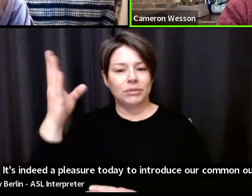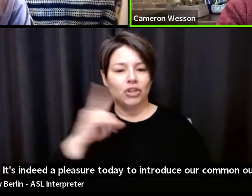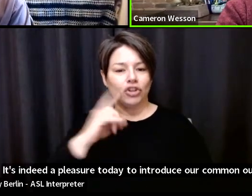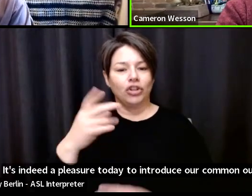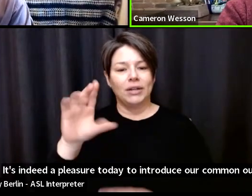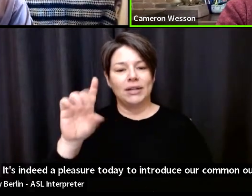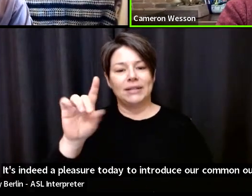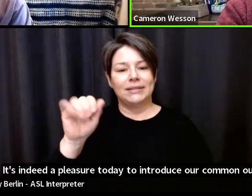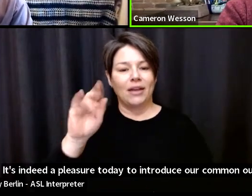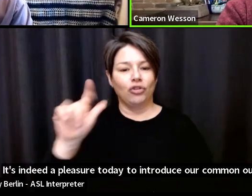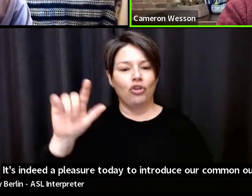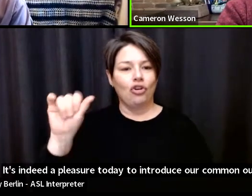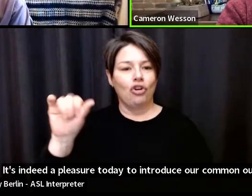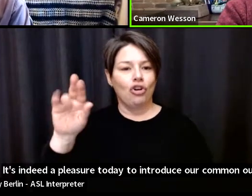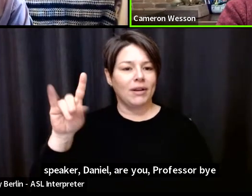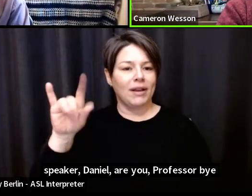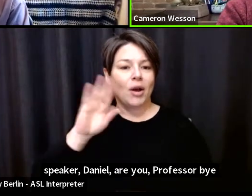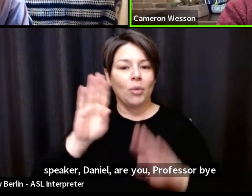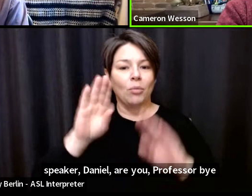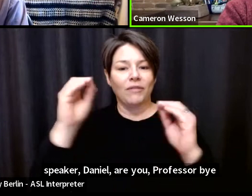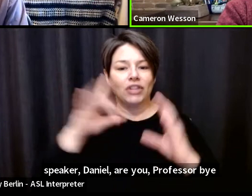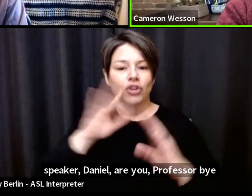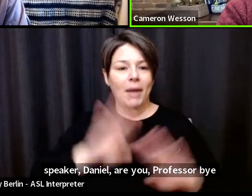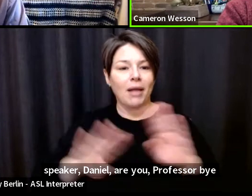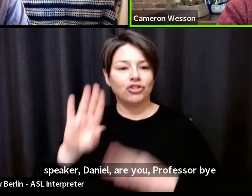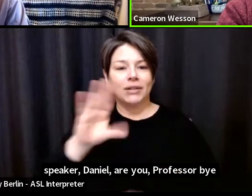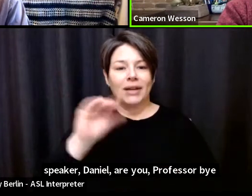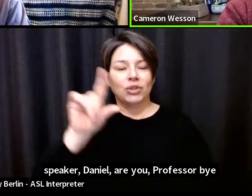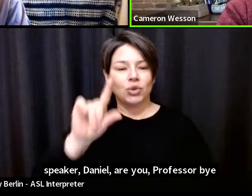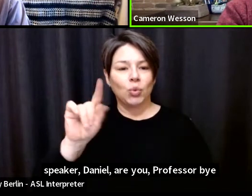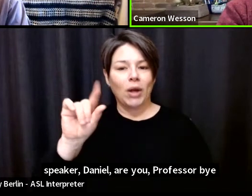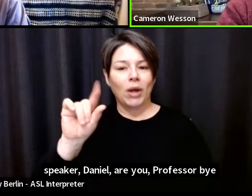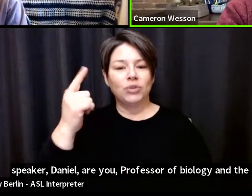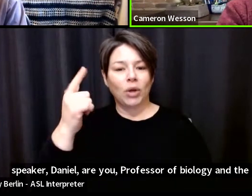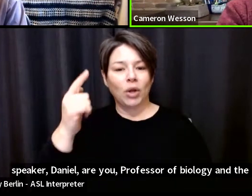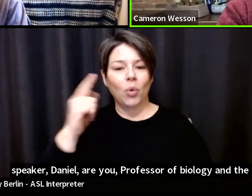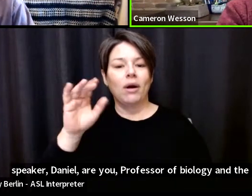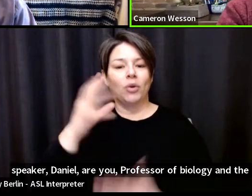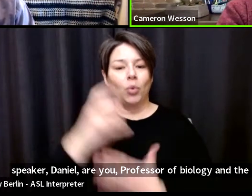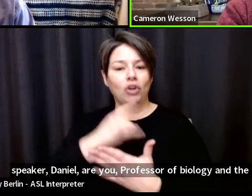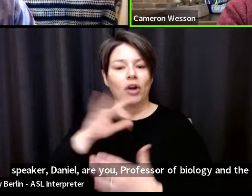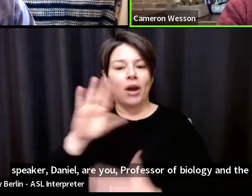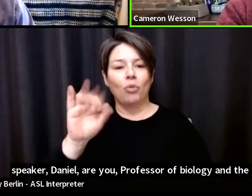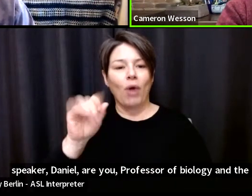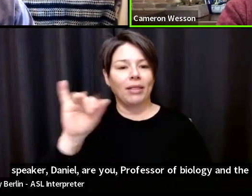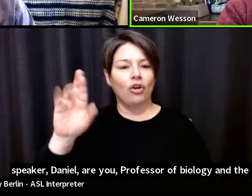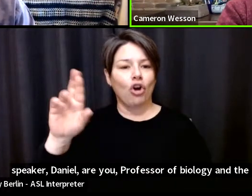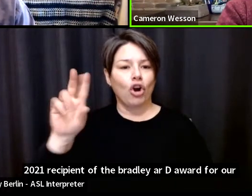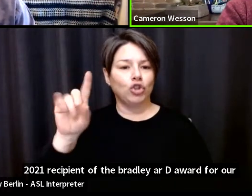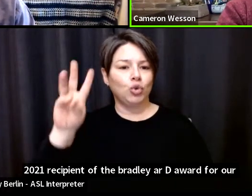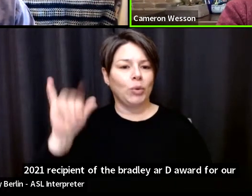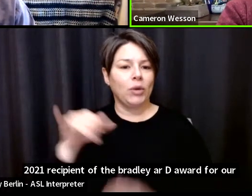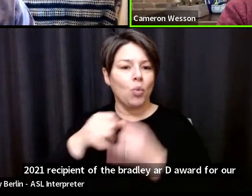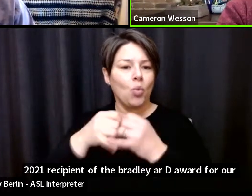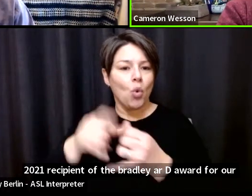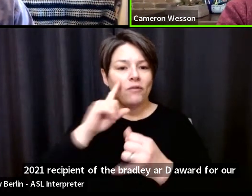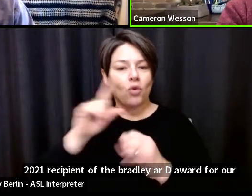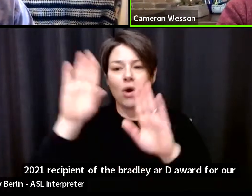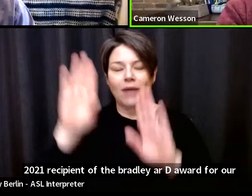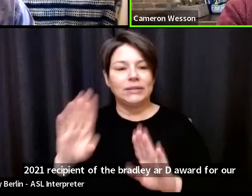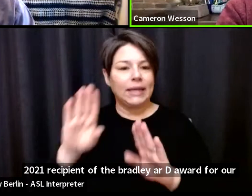Ardia, Professor of Biology and the 2021 recipient of the Bradley R. Dewey Award for Outstanding